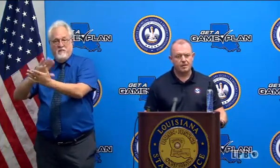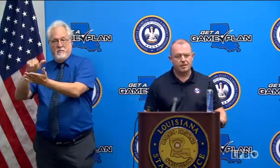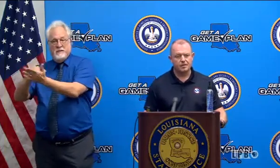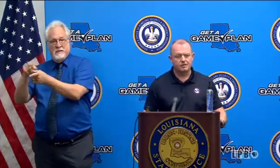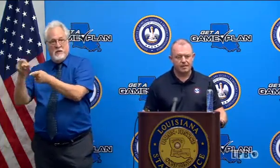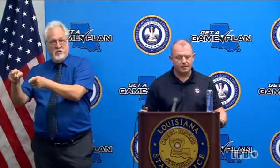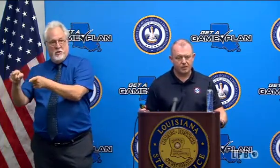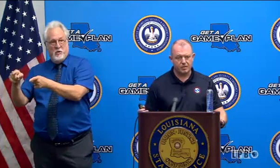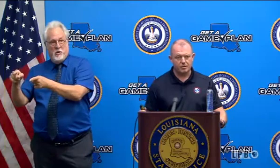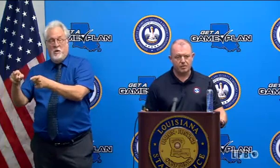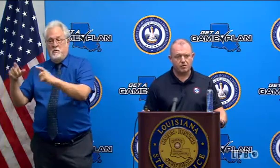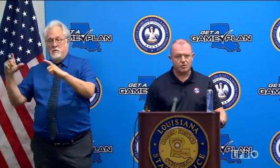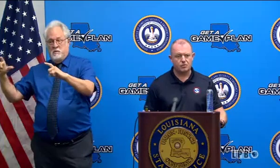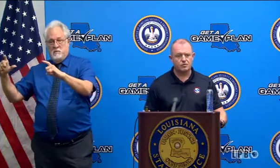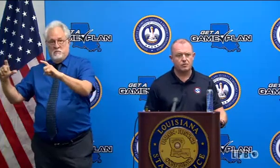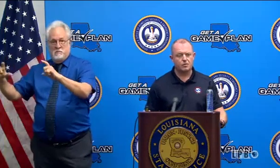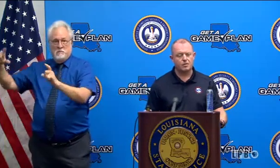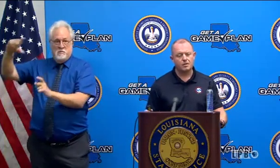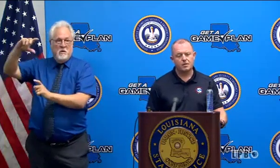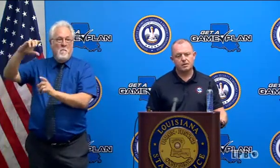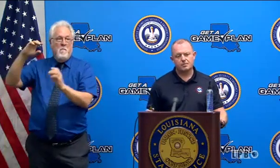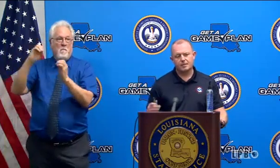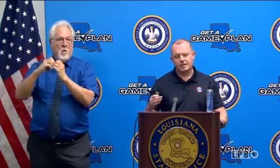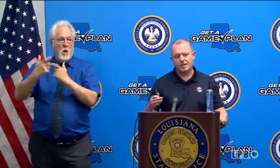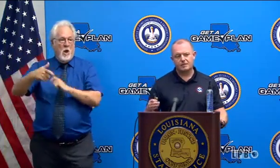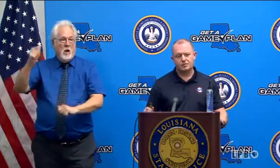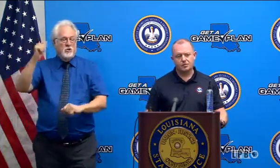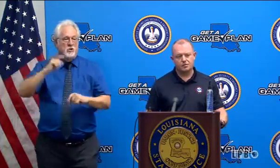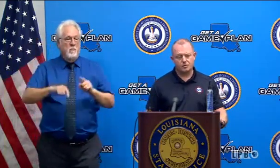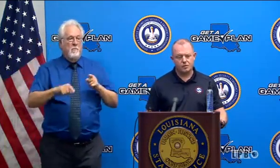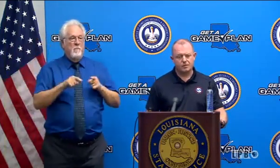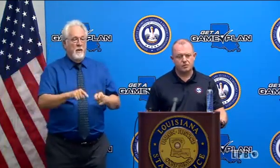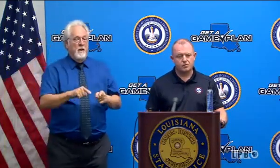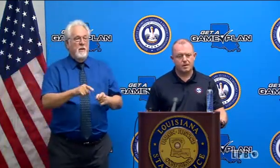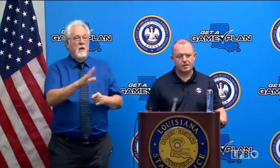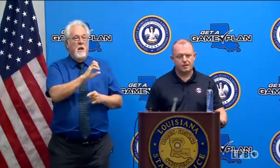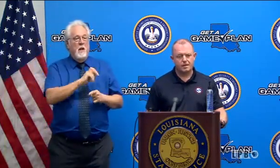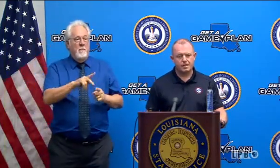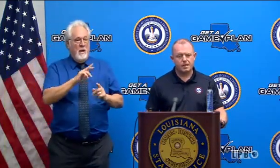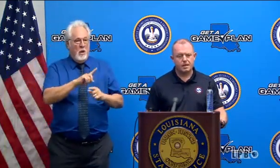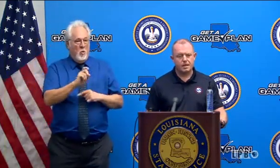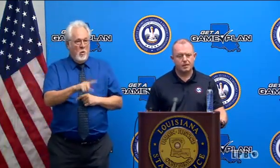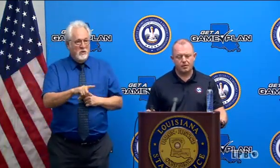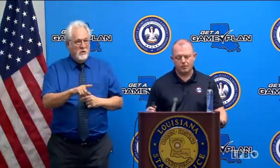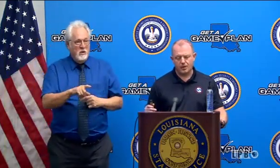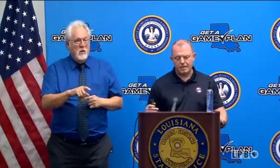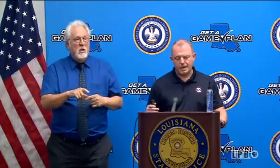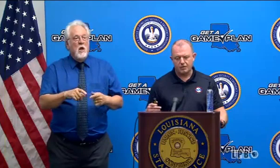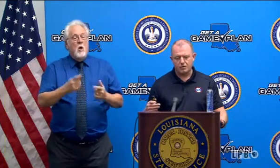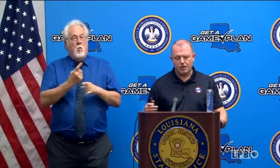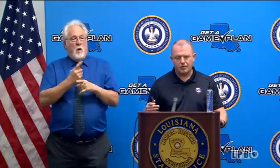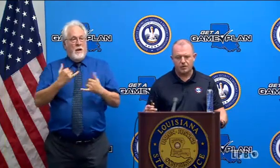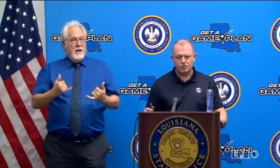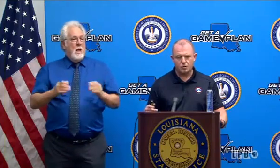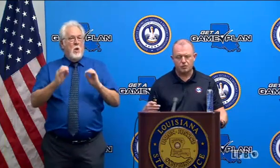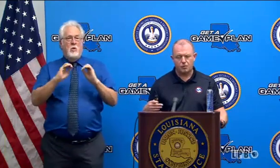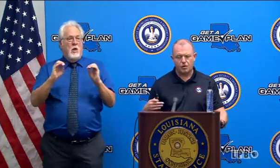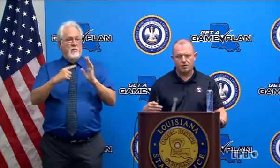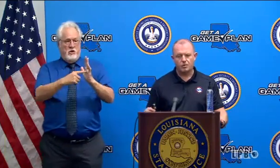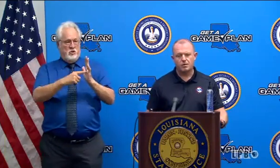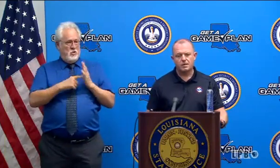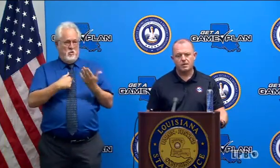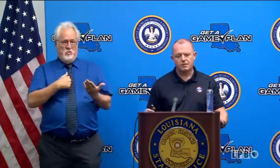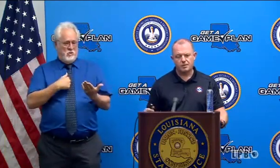center. It looks like it's going to be a much larger storm. But to get back to your question directly, there's right now nothing that